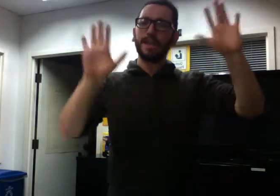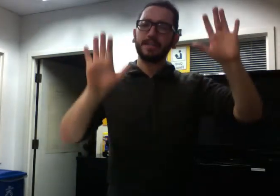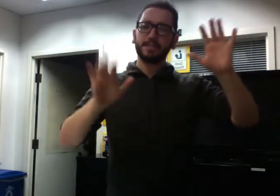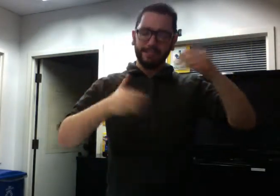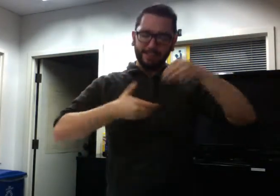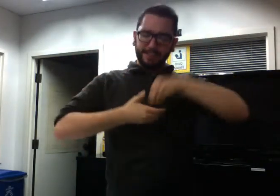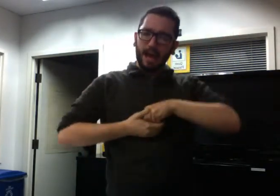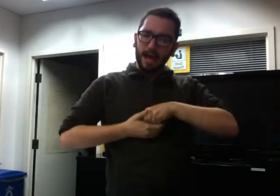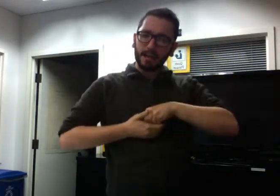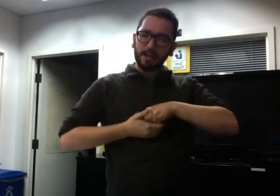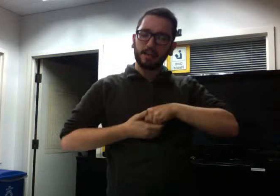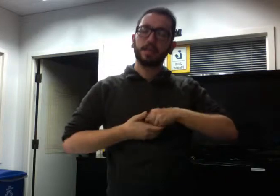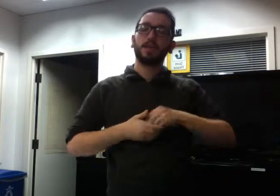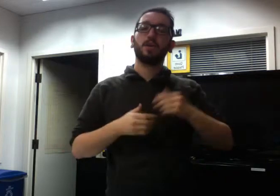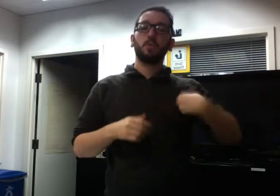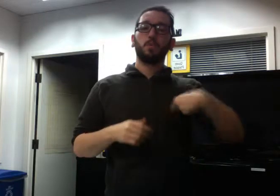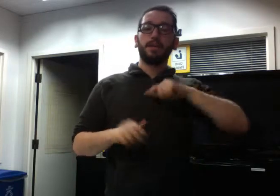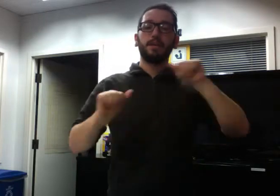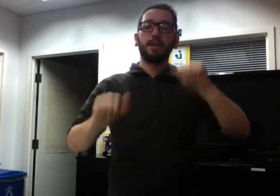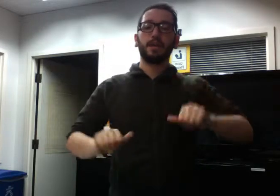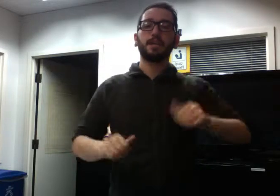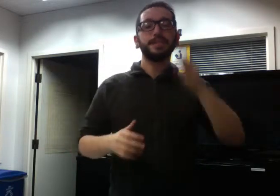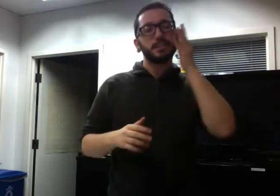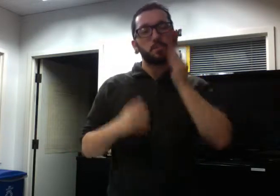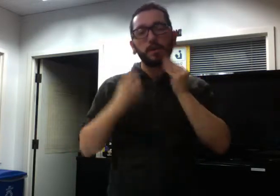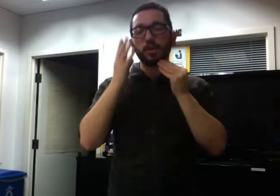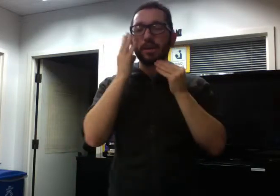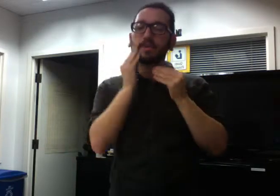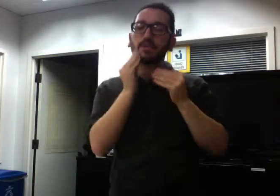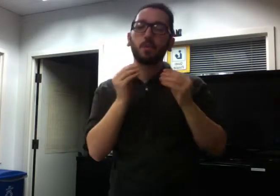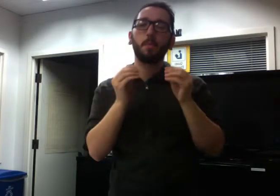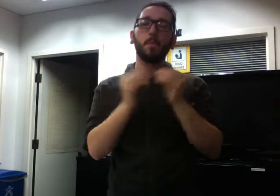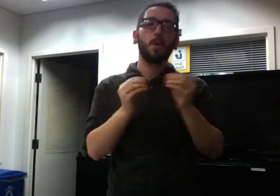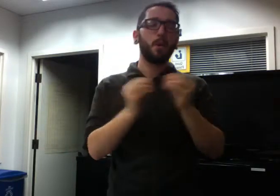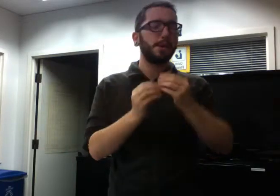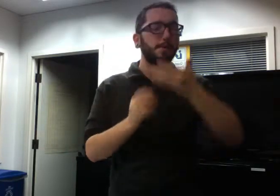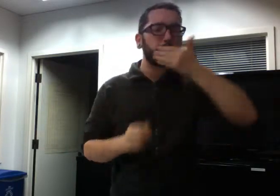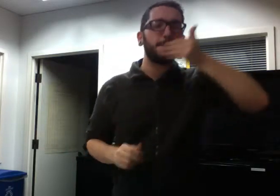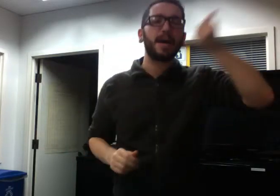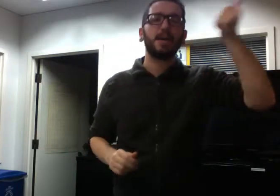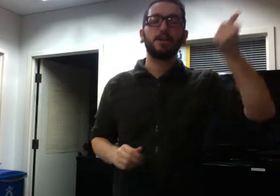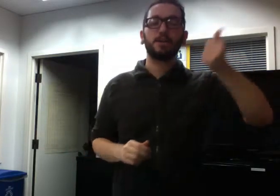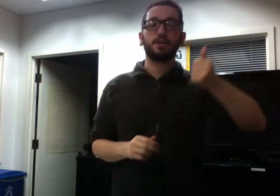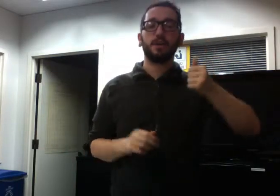ability to live more fully with a constant focus on our beautiful cathedrals.